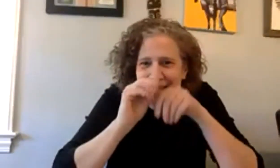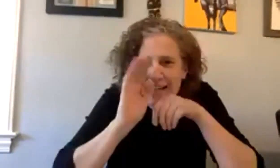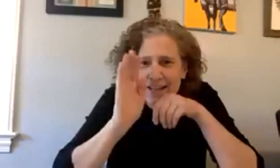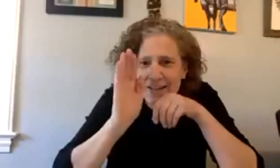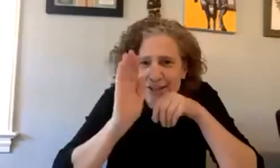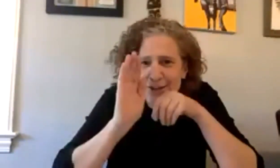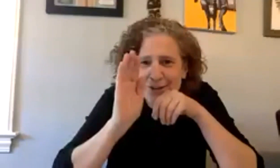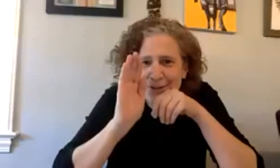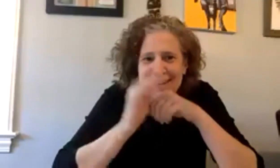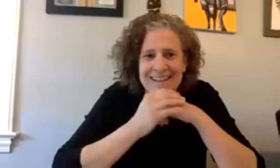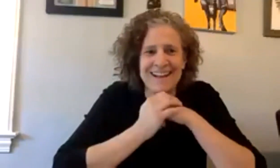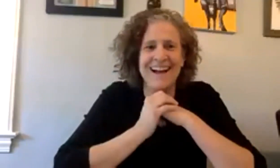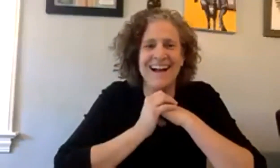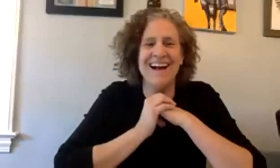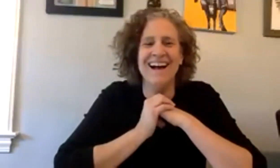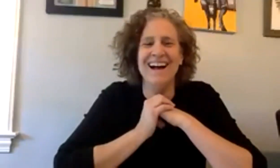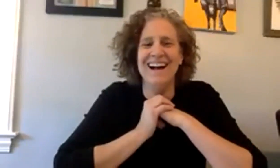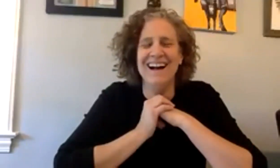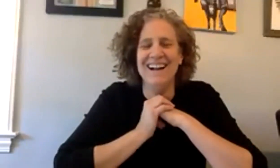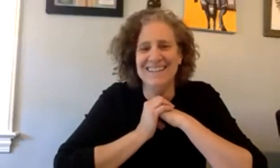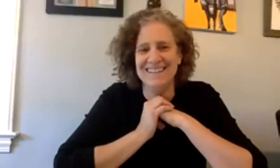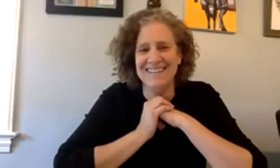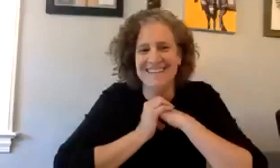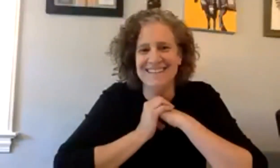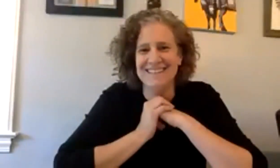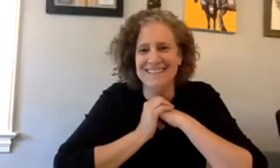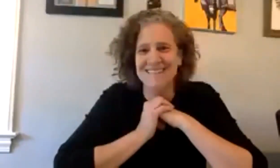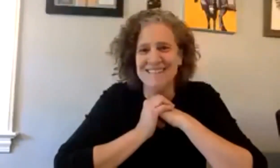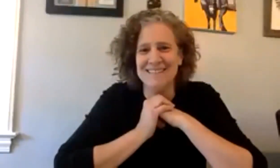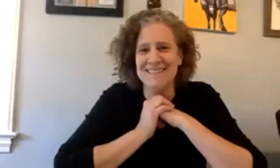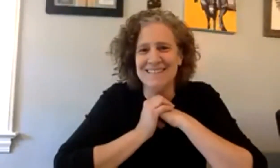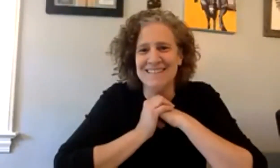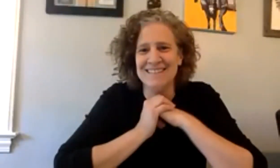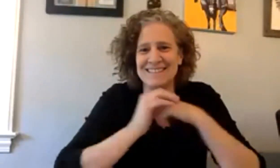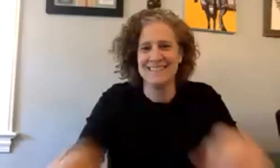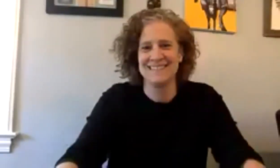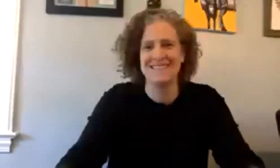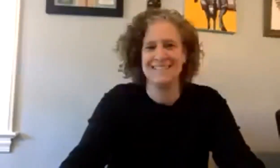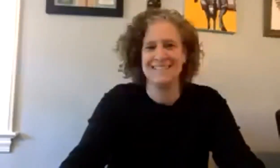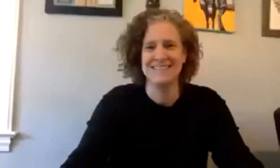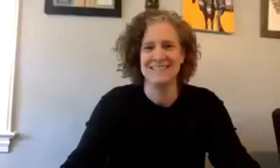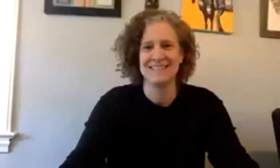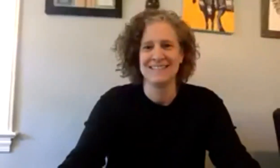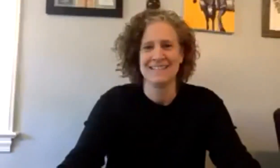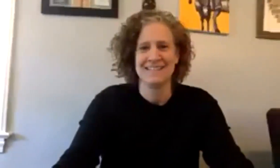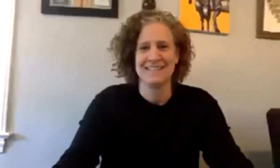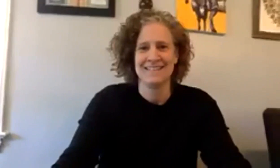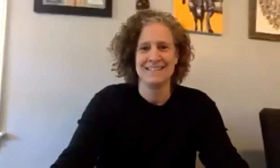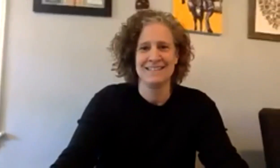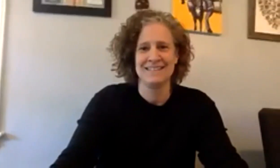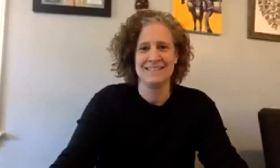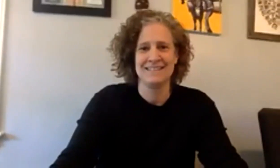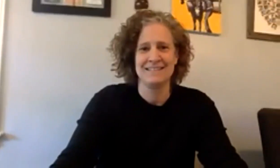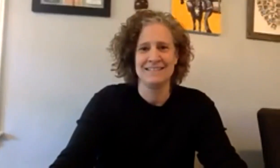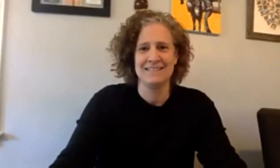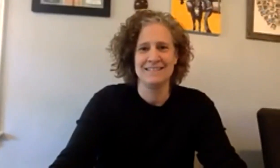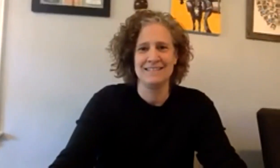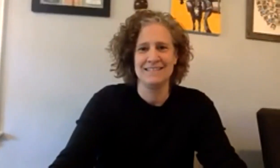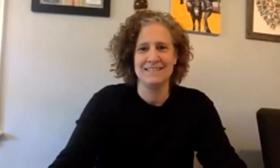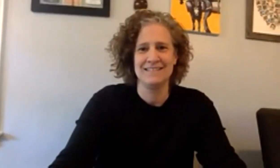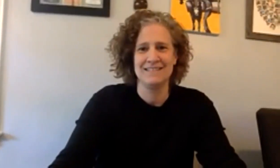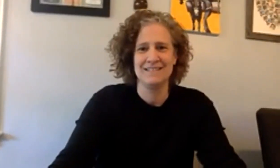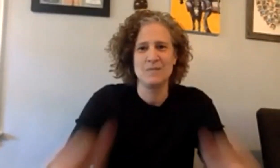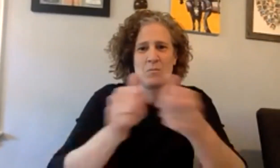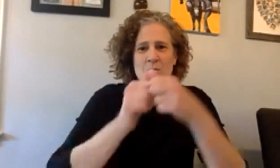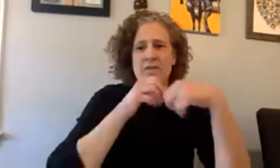short brown curly hair. Pin her video. So if you scroll your mouse over the top half, the top right-hand corner